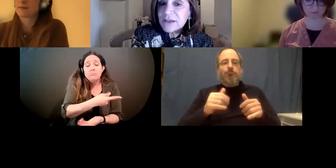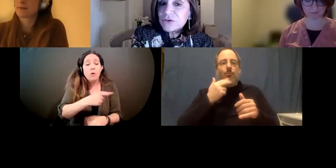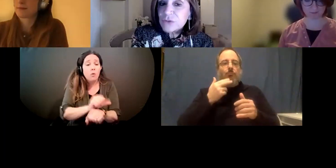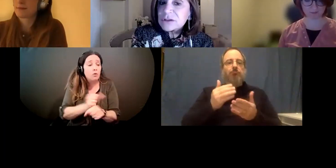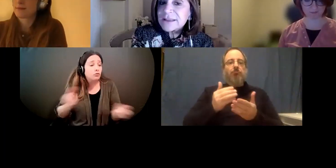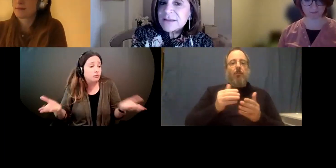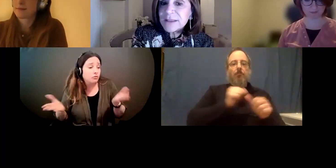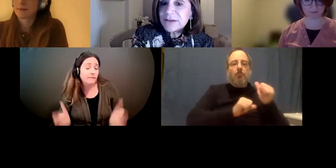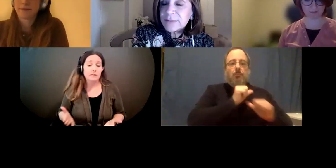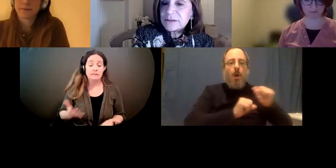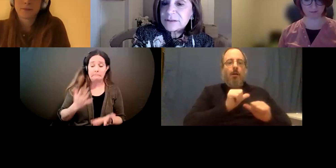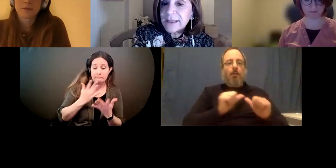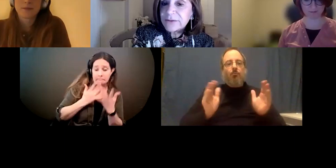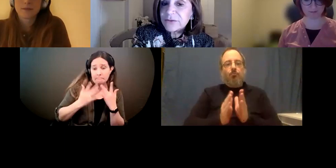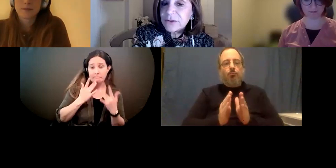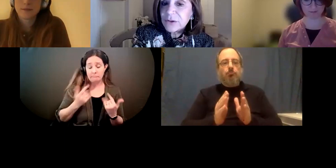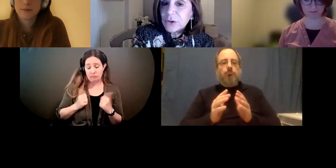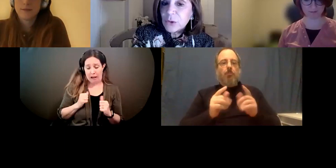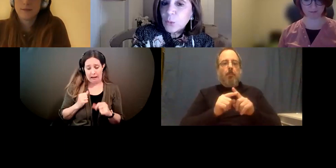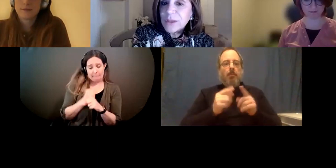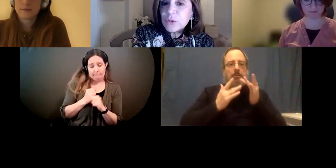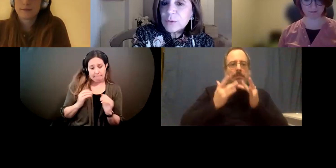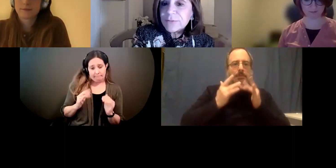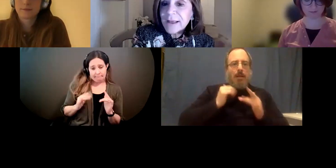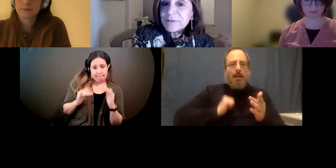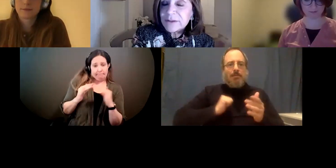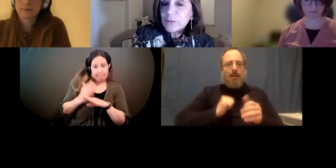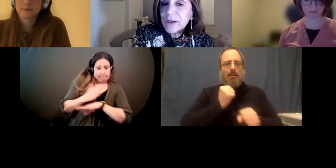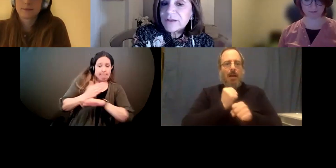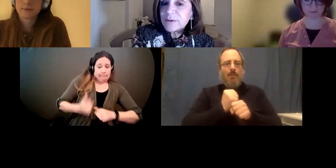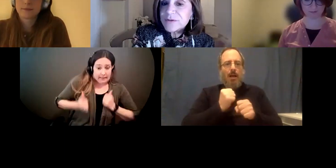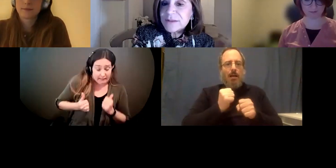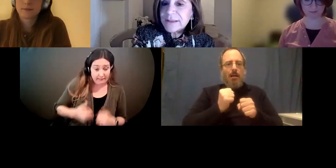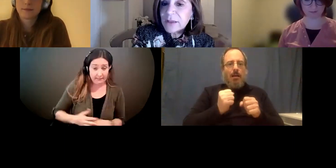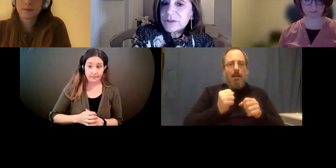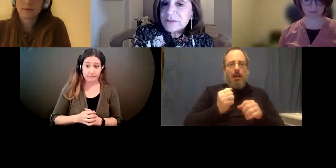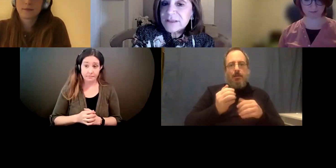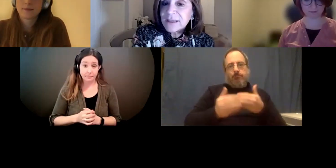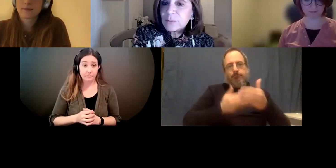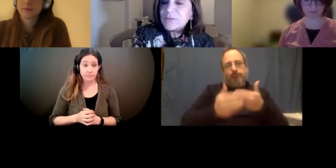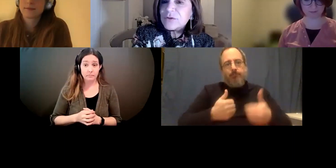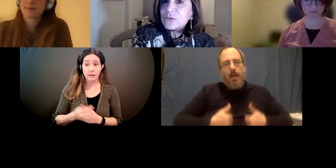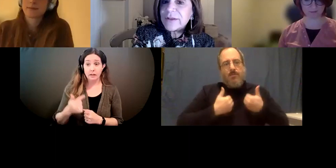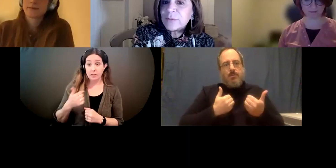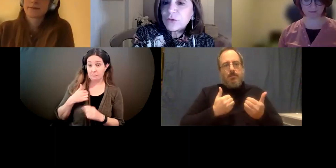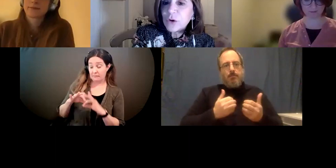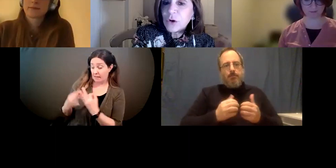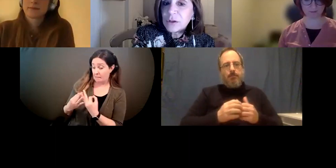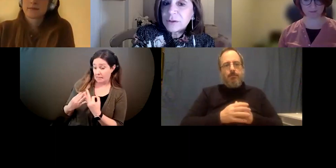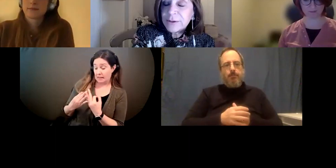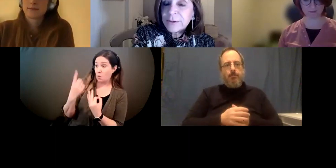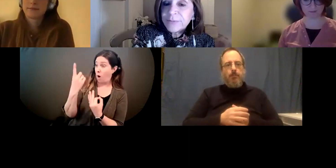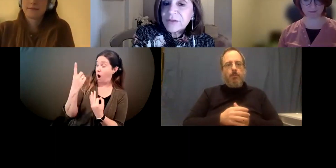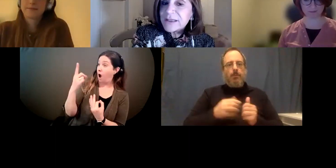delicatessens, struggling to be in the middle class. We knew a family where the husband was an accountant, and we viewed them with